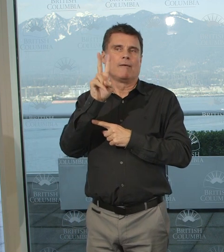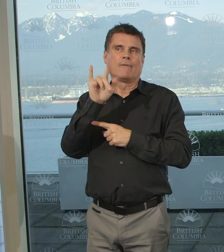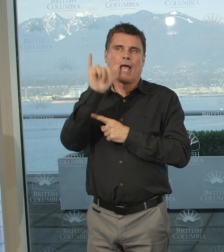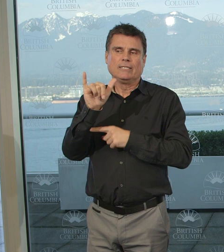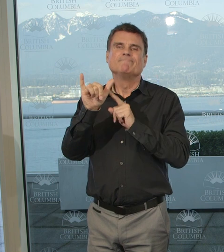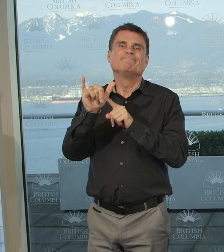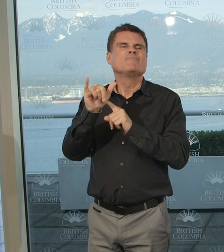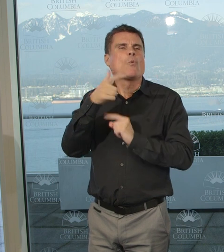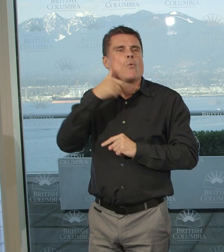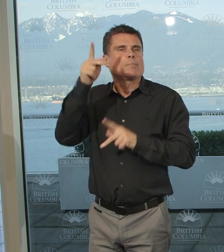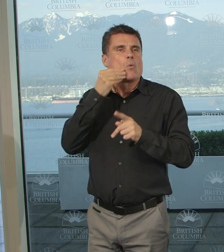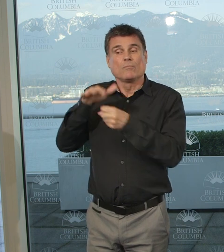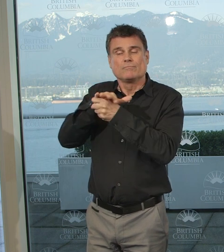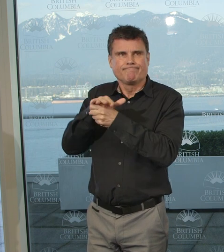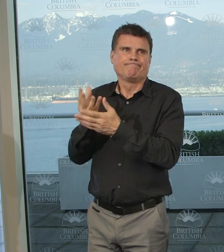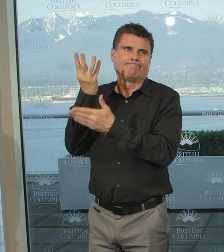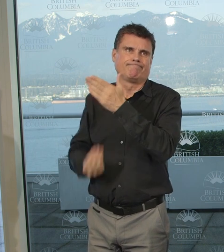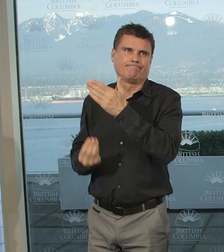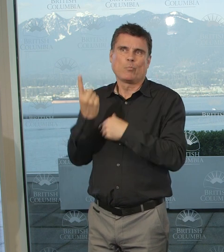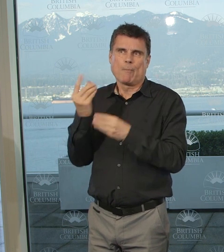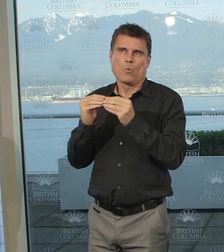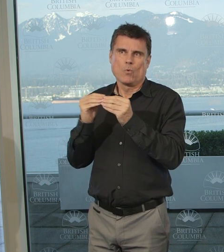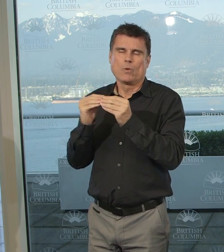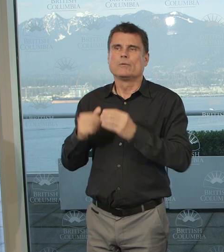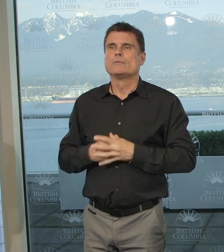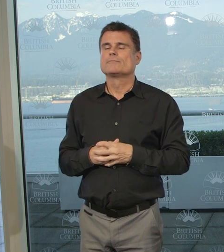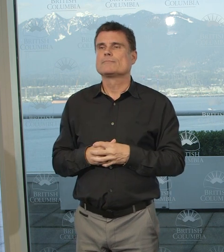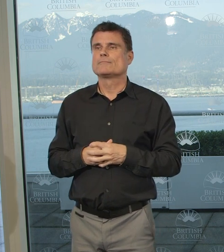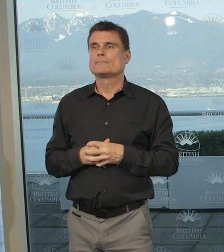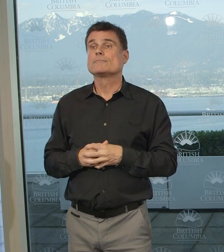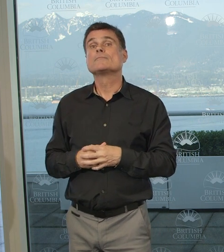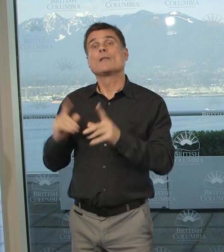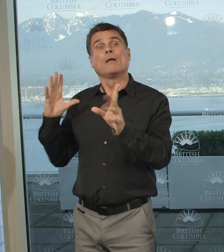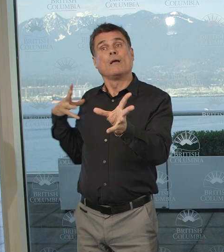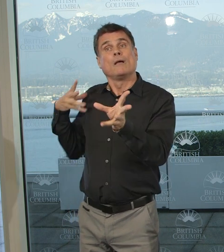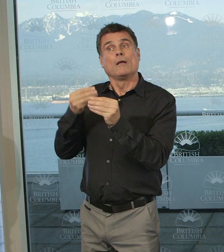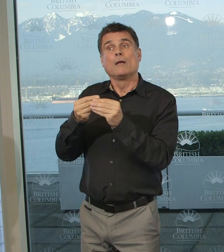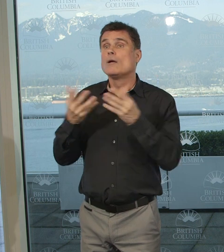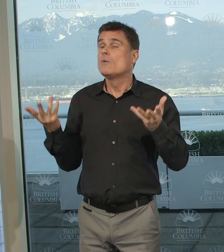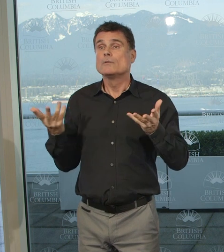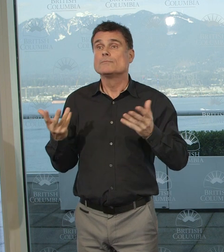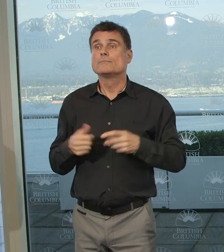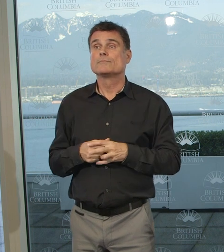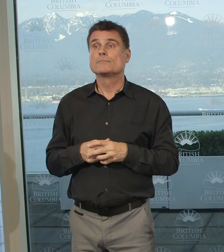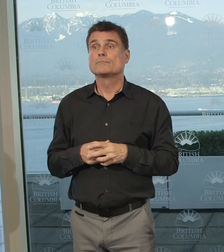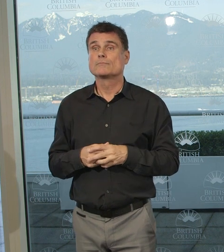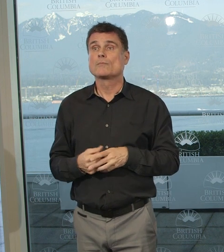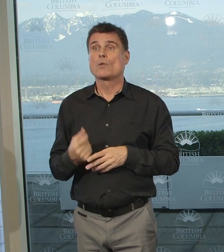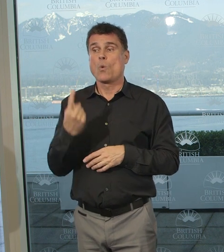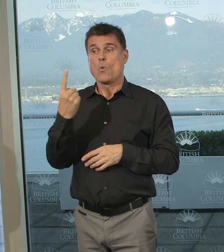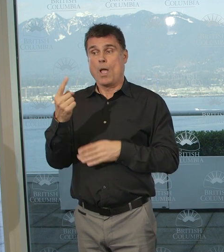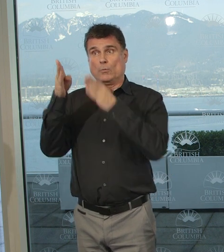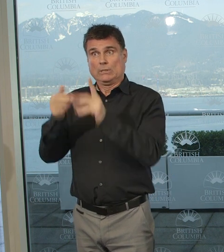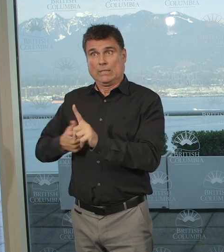there. We also have so far only 1 resident and 1 staff member from the